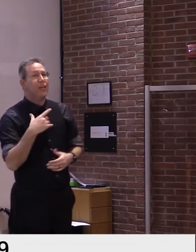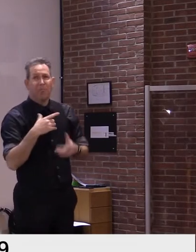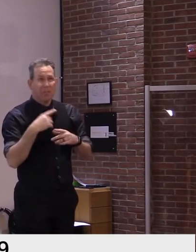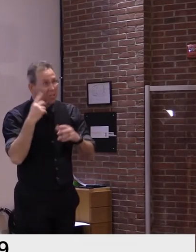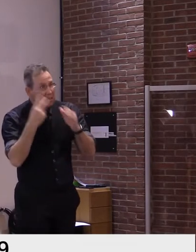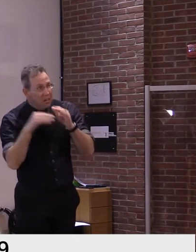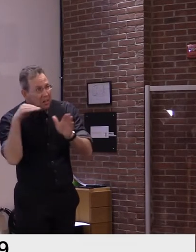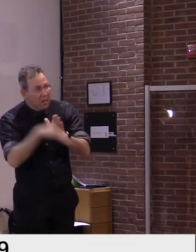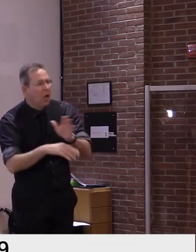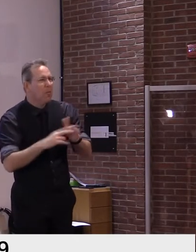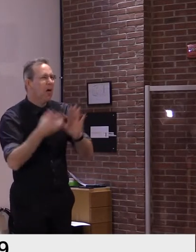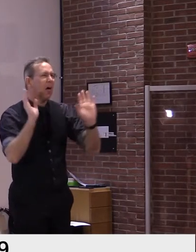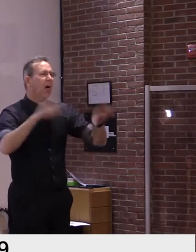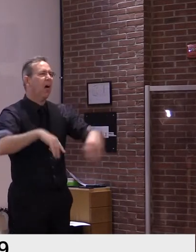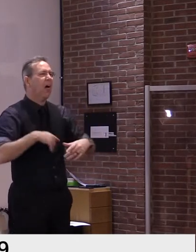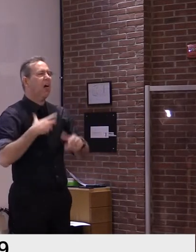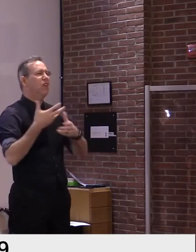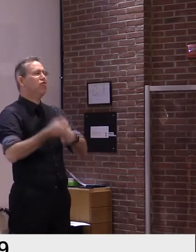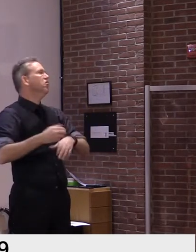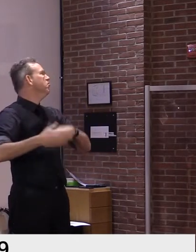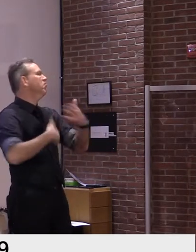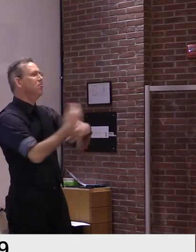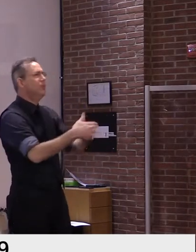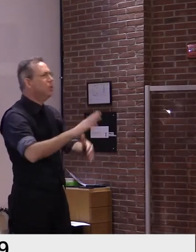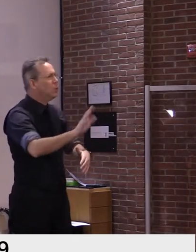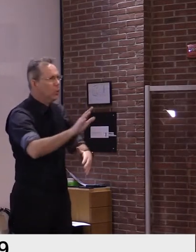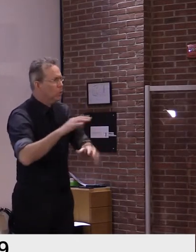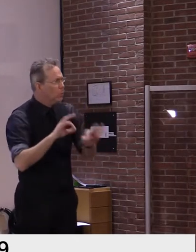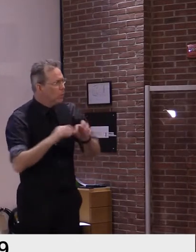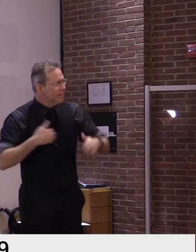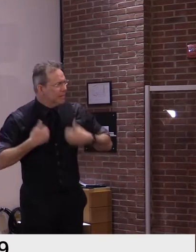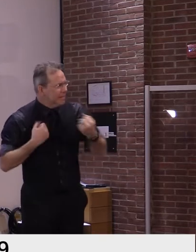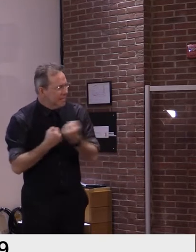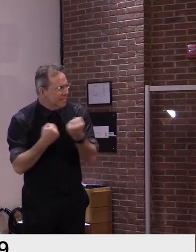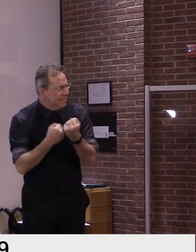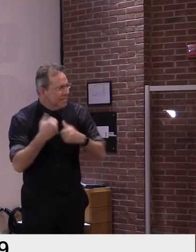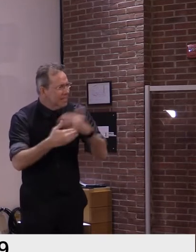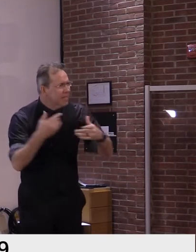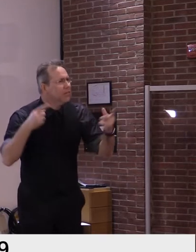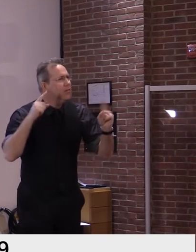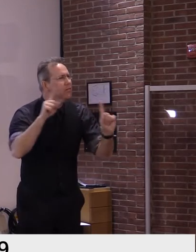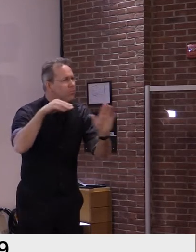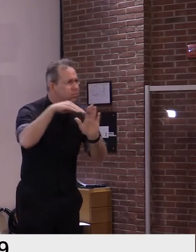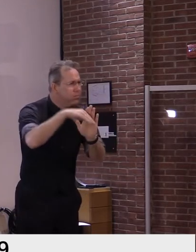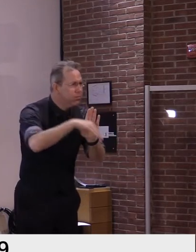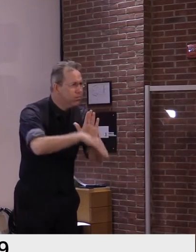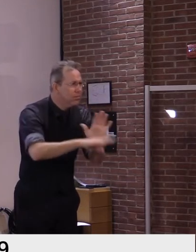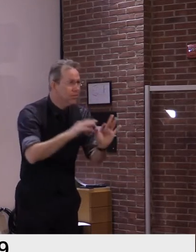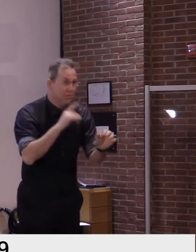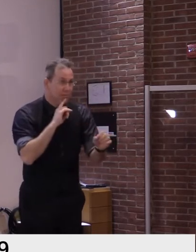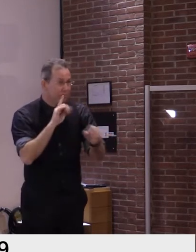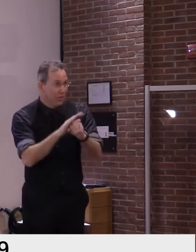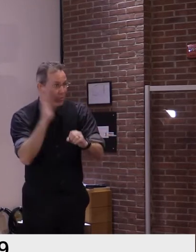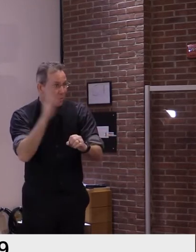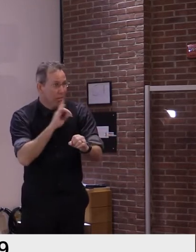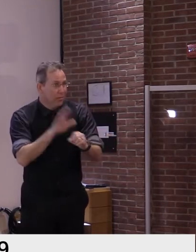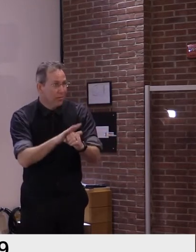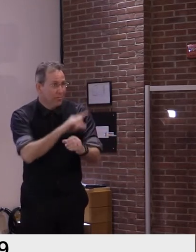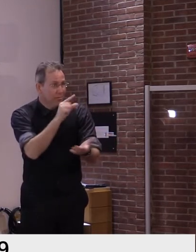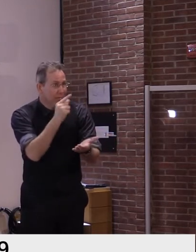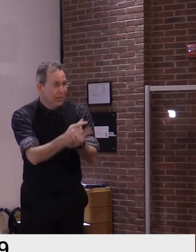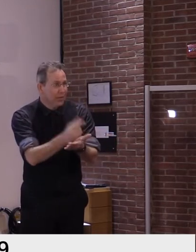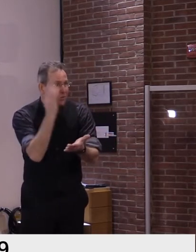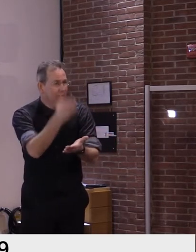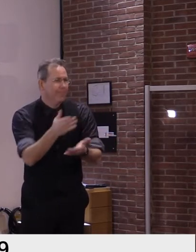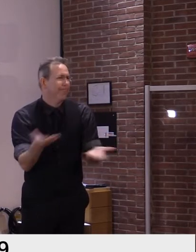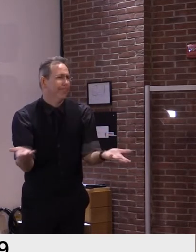mind. These forecasted improvements are certainly not guaranteed, and with the high active case count in Vermont and new